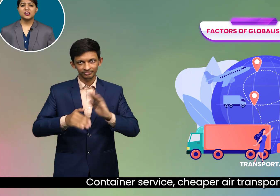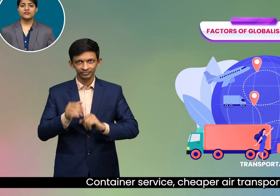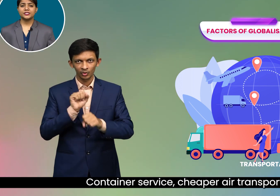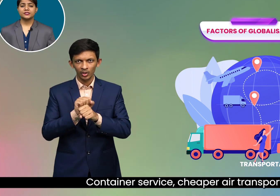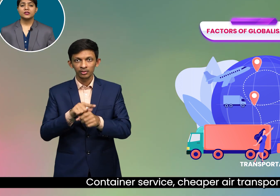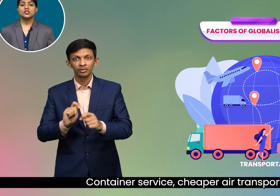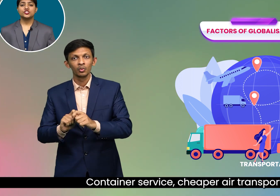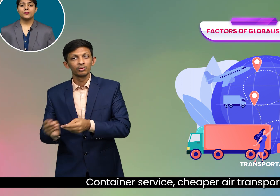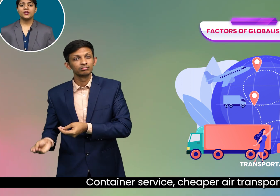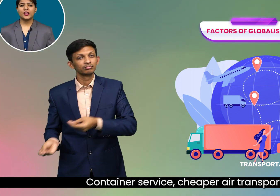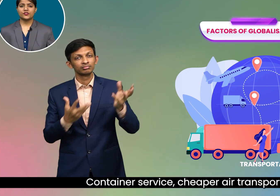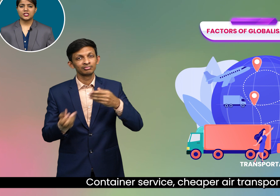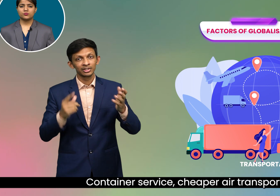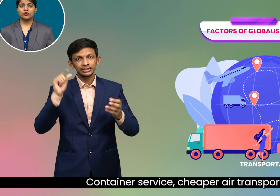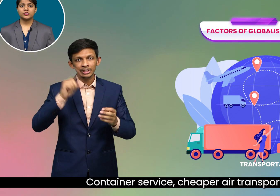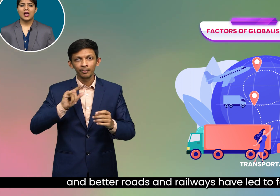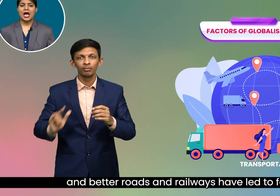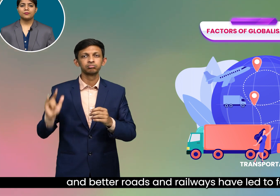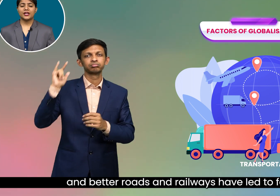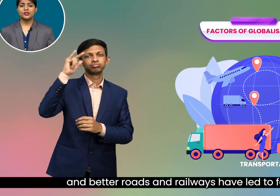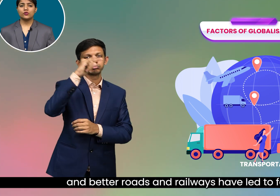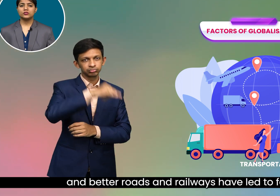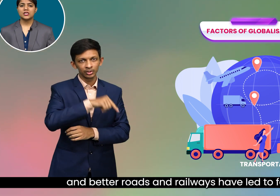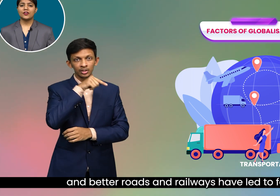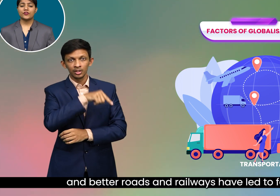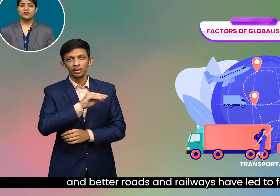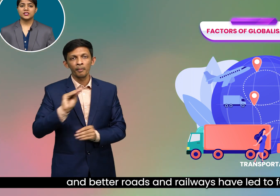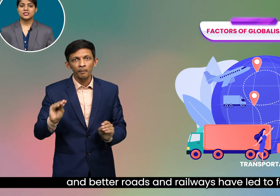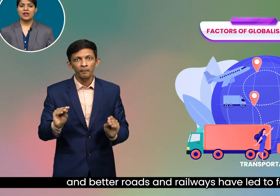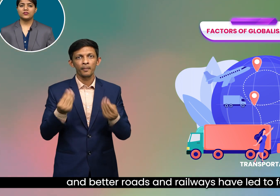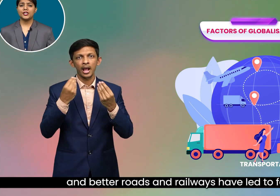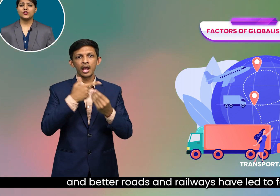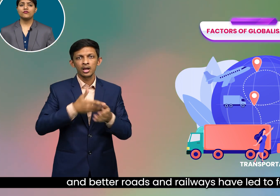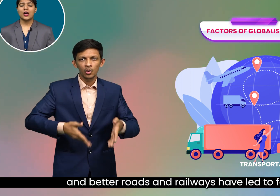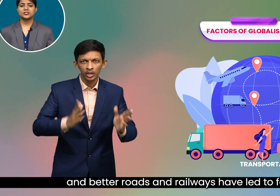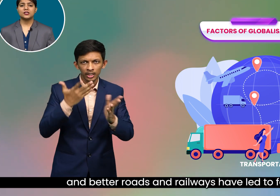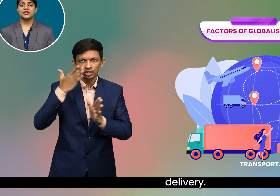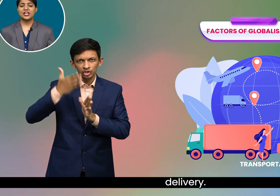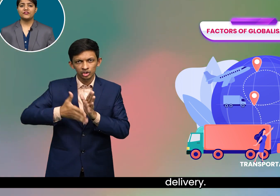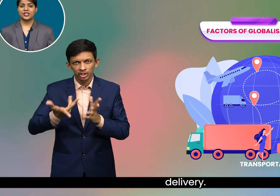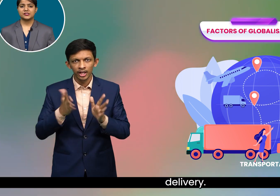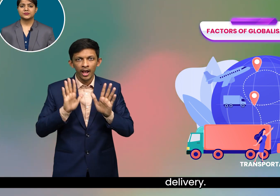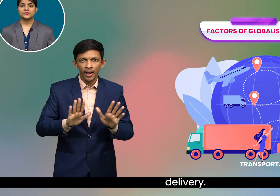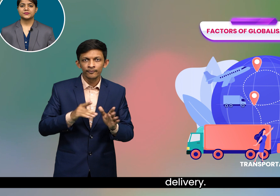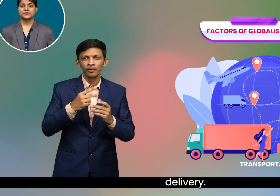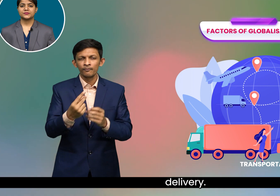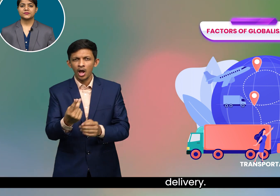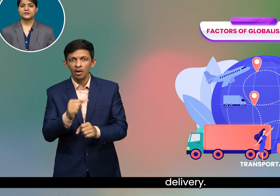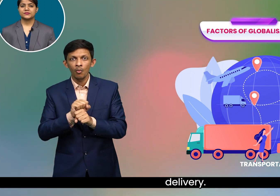Container service, cheaper air transport, and better roads and railways have led to faster delivery.